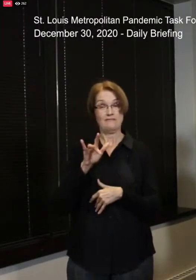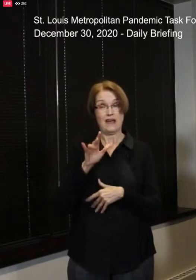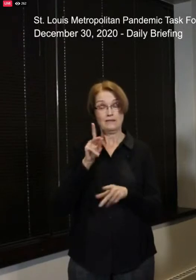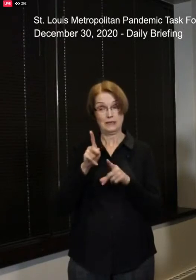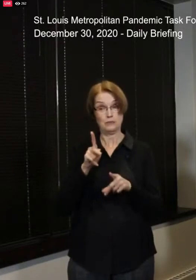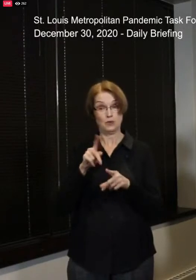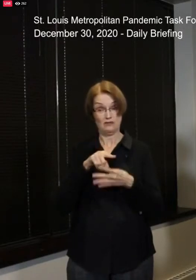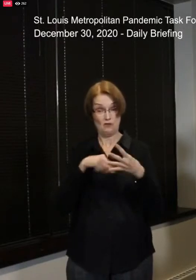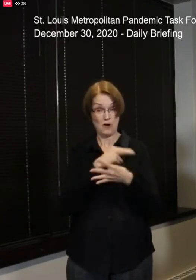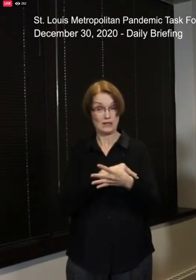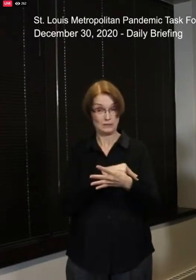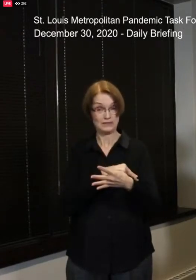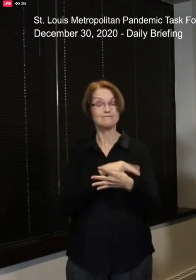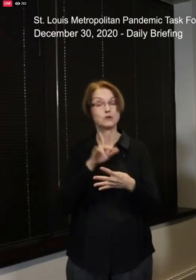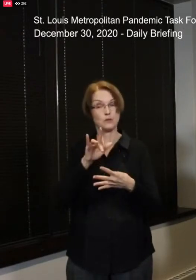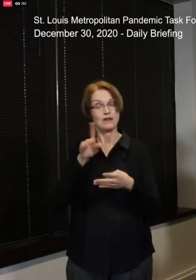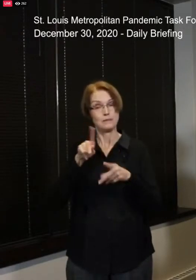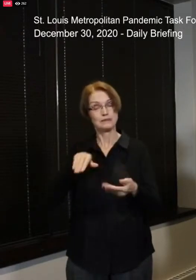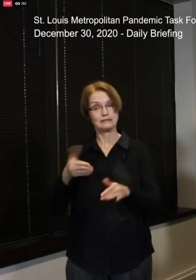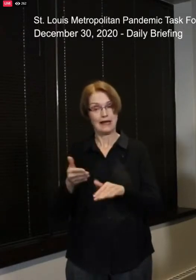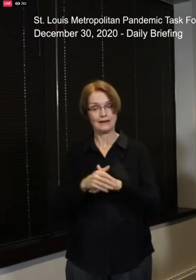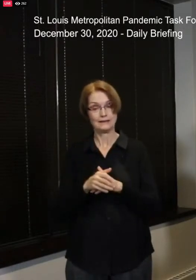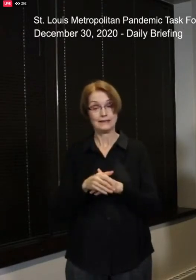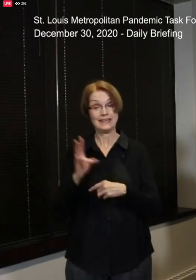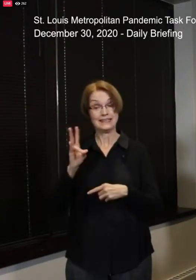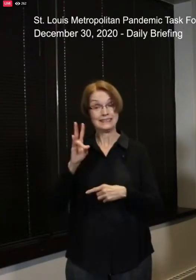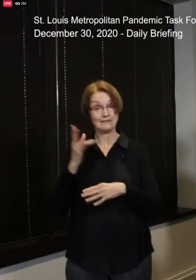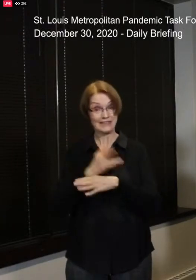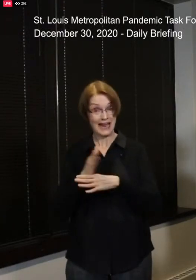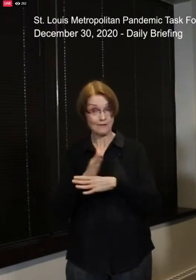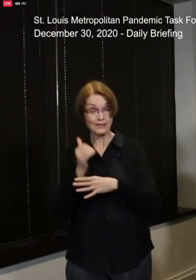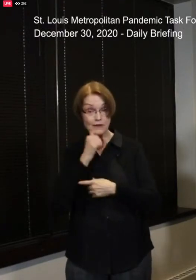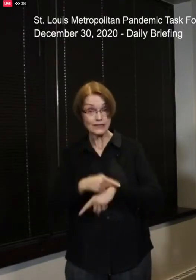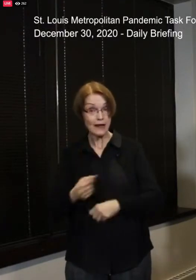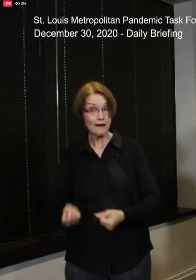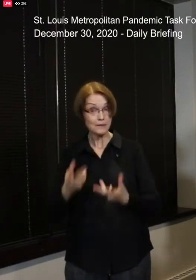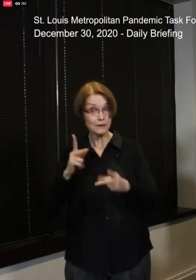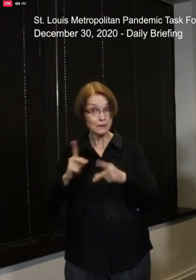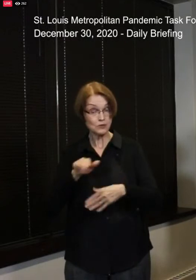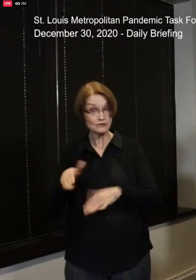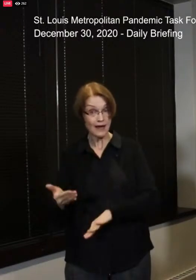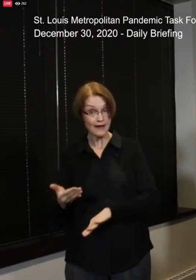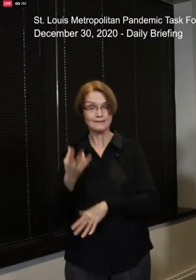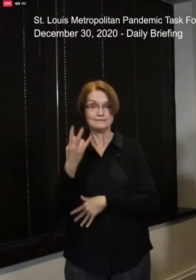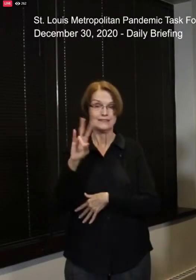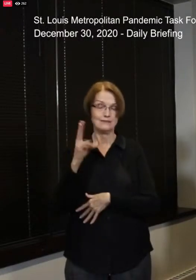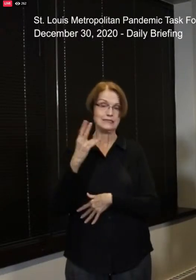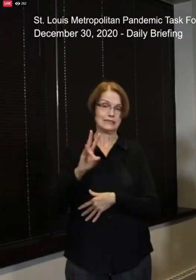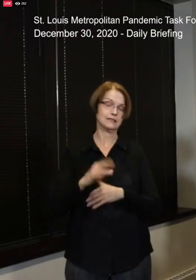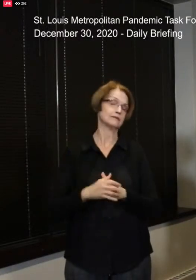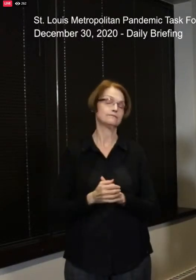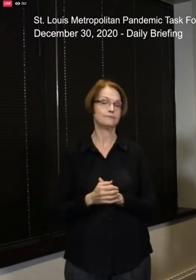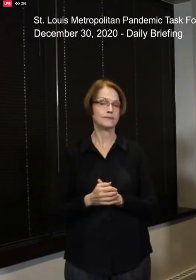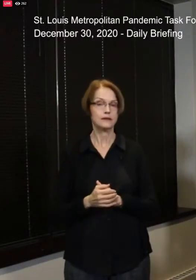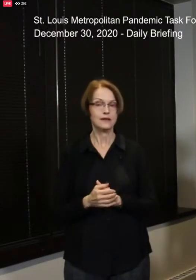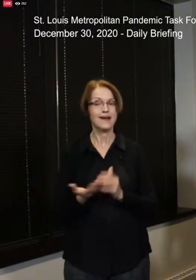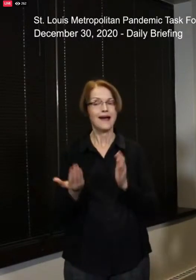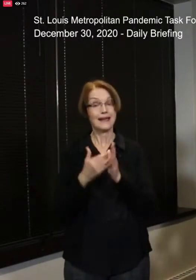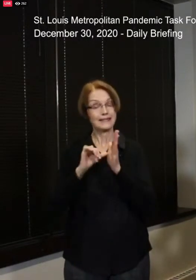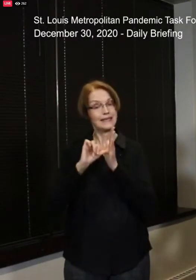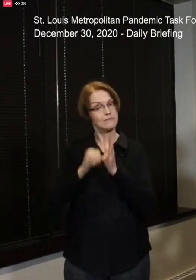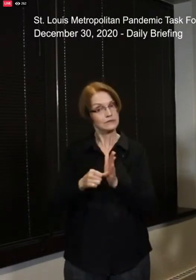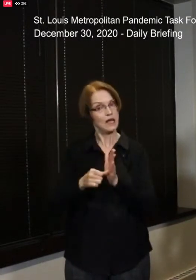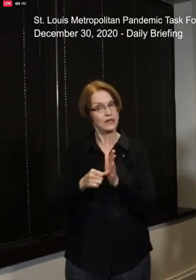force hospitals, bringing that 7-day average up to 17. And again, just to reemphasize